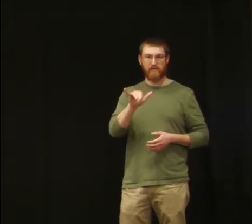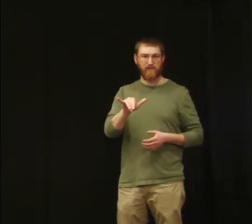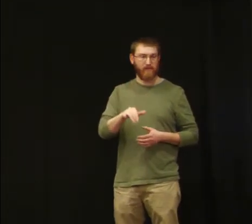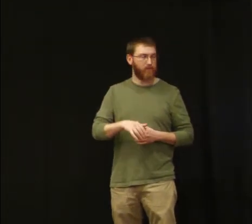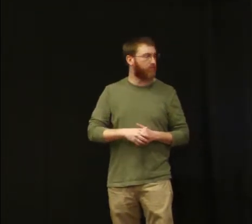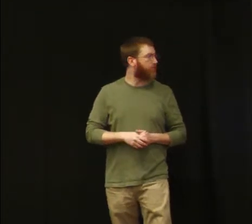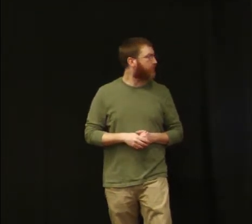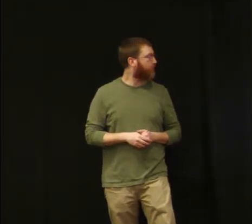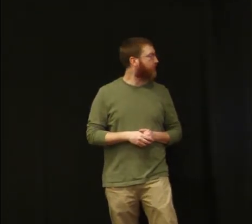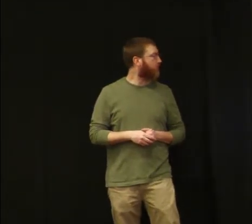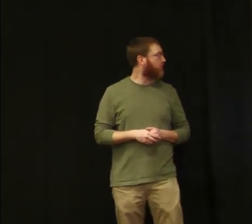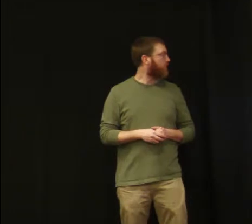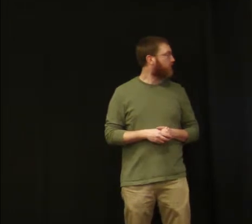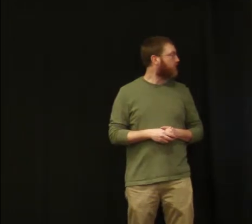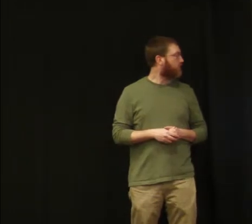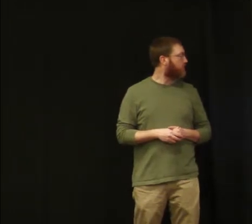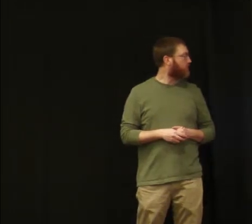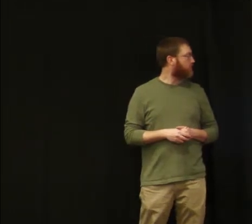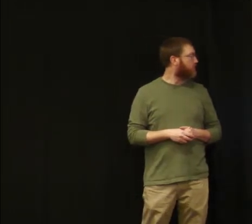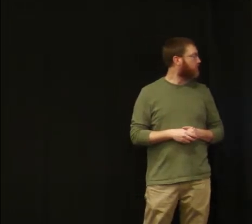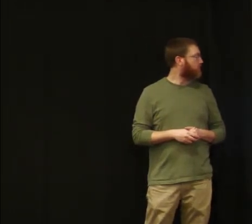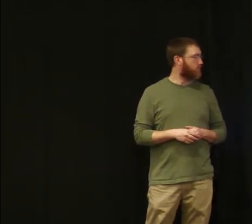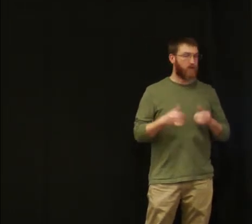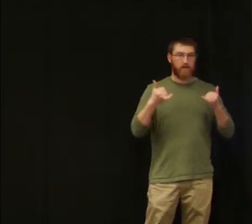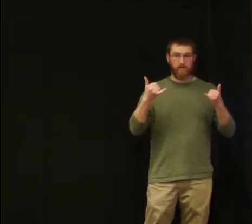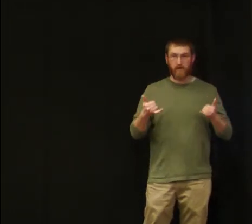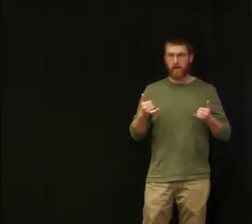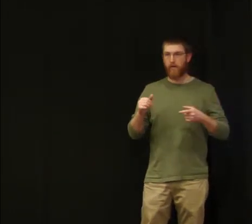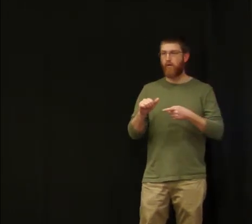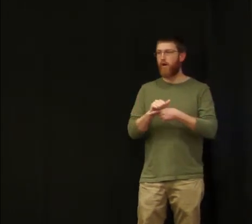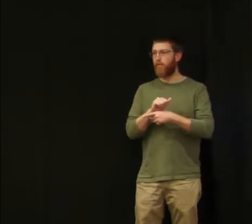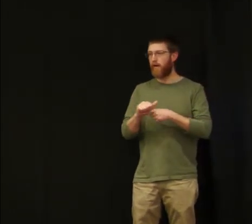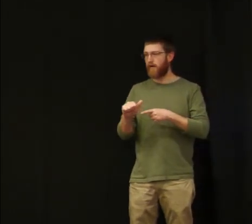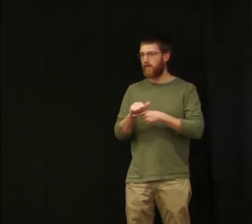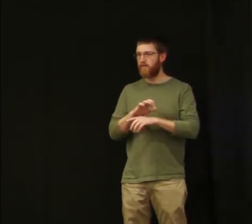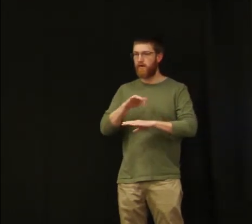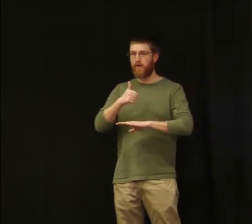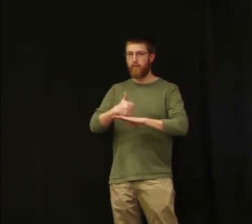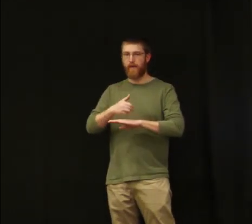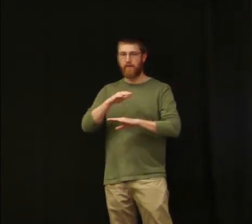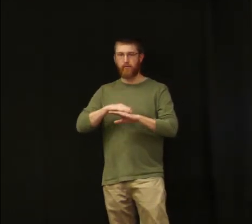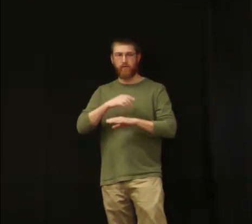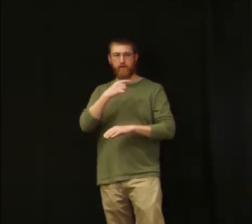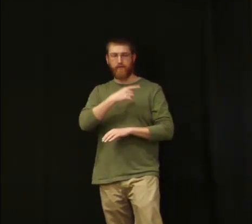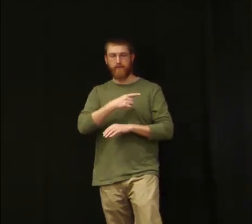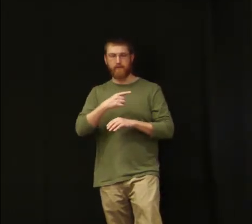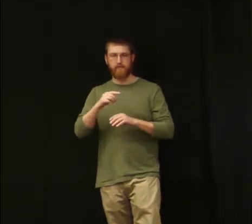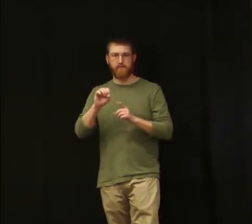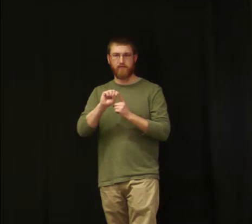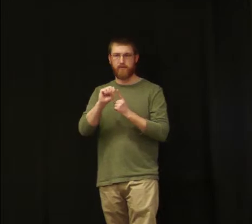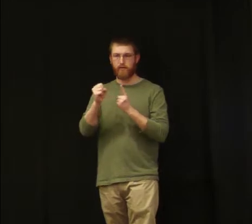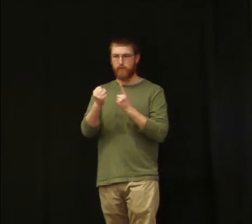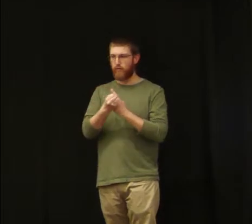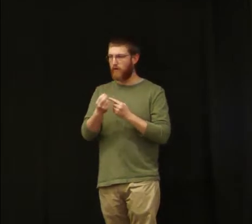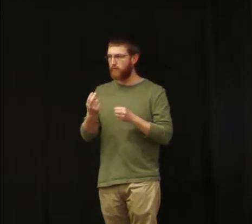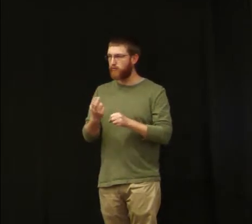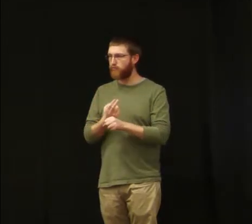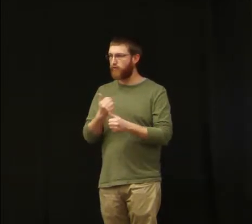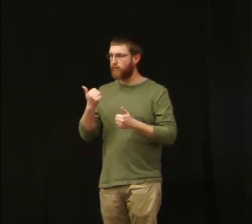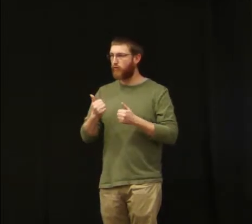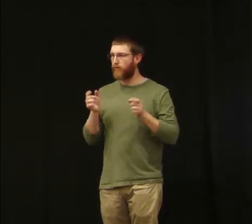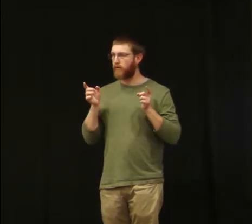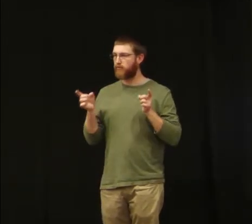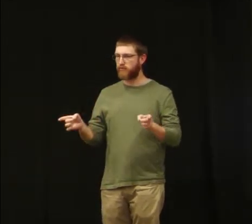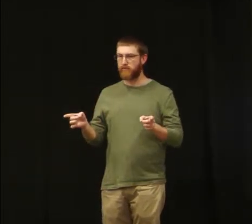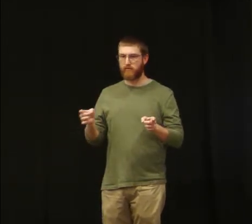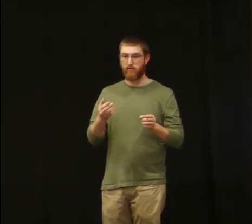Okay, now we're going to practice. You're going to tell me, based on the scenario, are we going to use progress monitoring data or